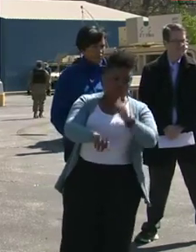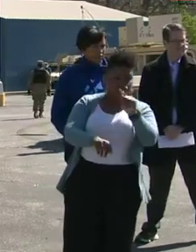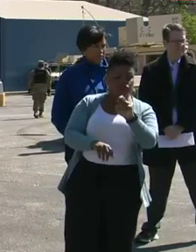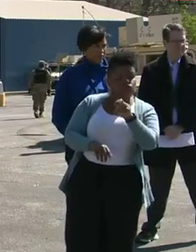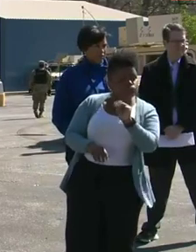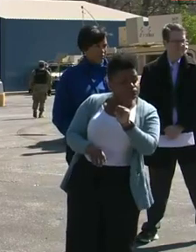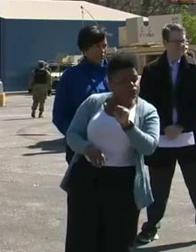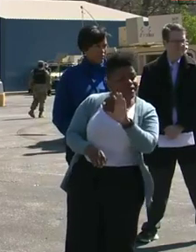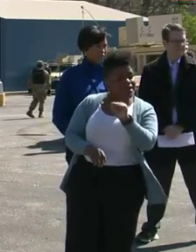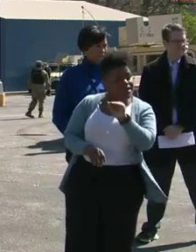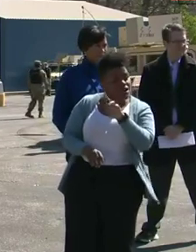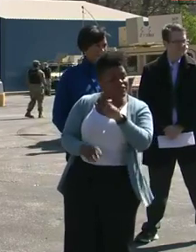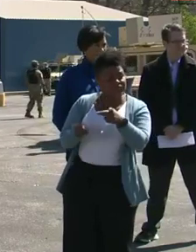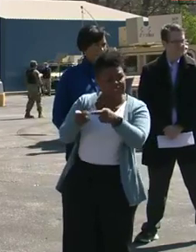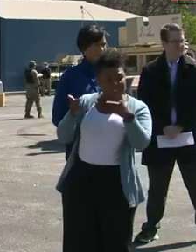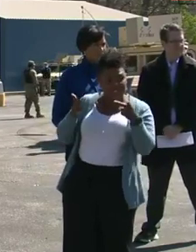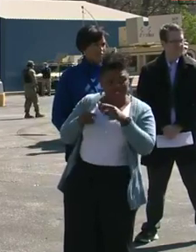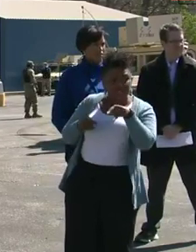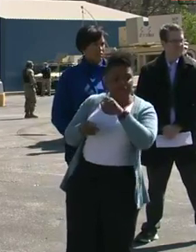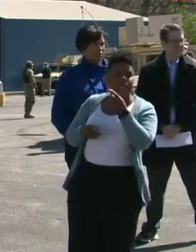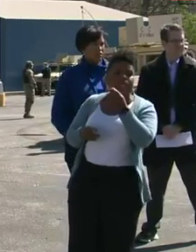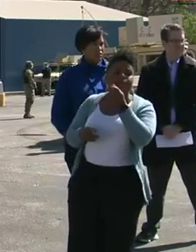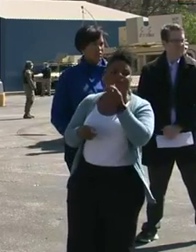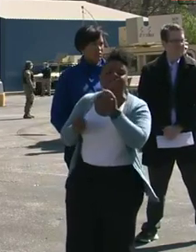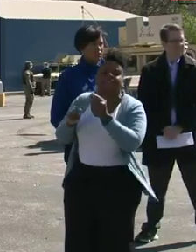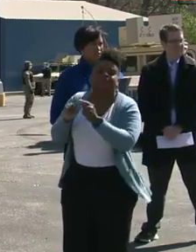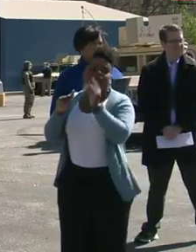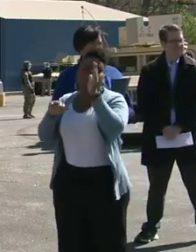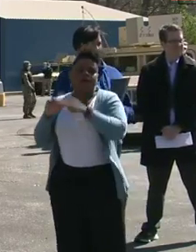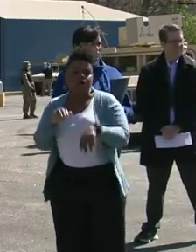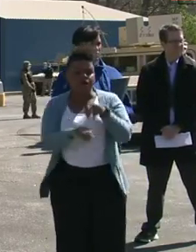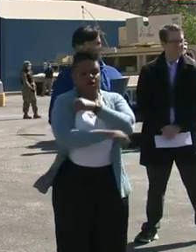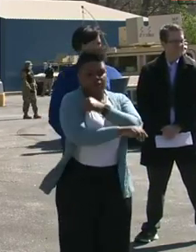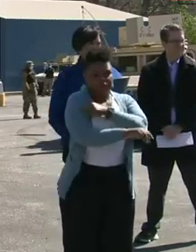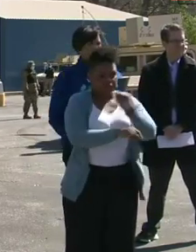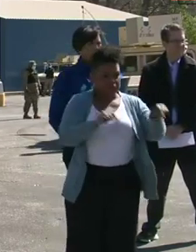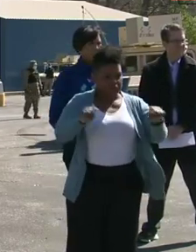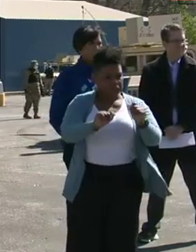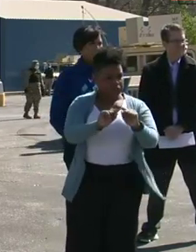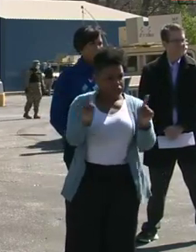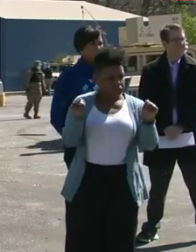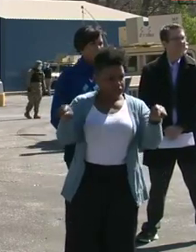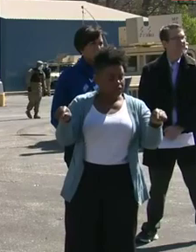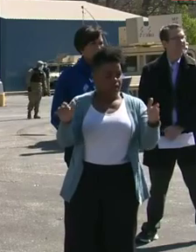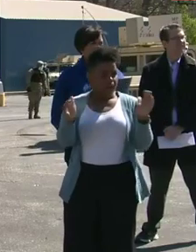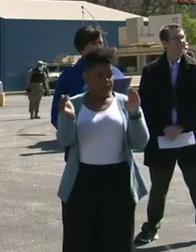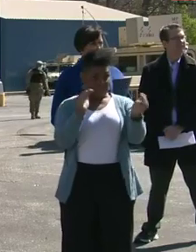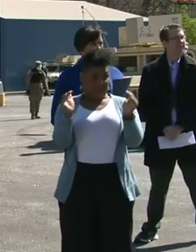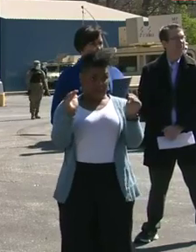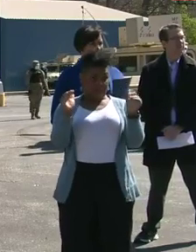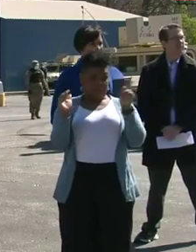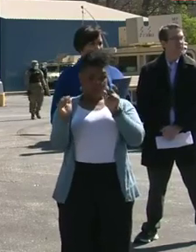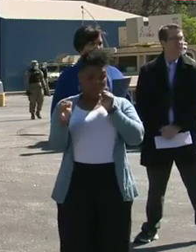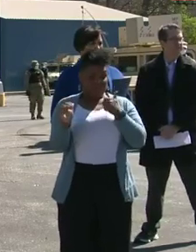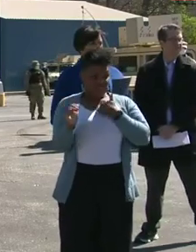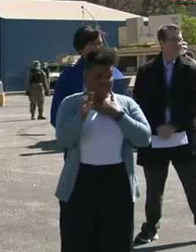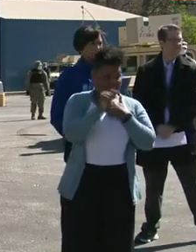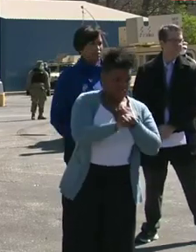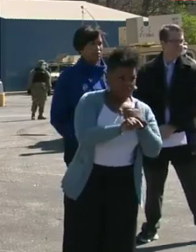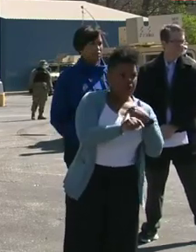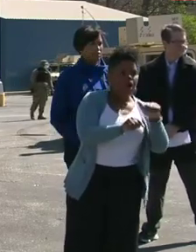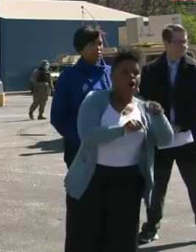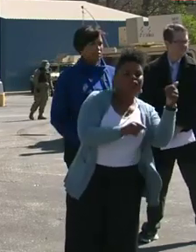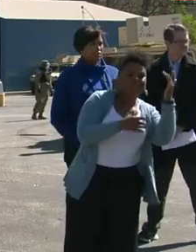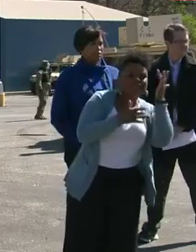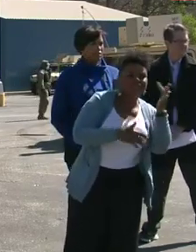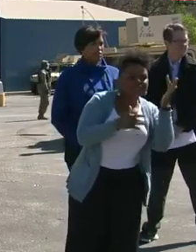because of the types of patients who are in or residents who are in a long-term care facility, their underlying health conditions. And so we